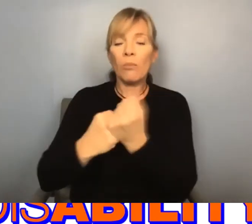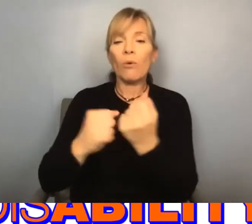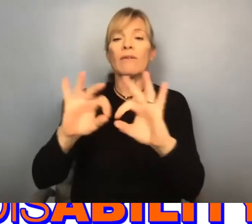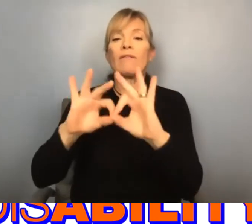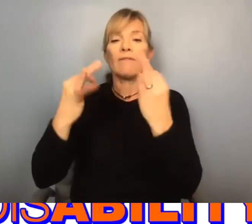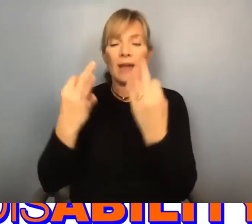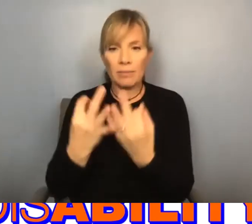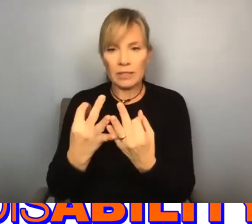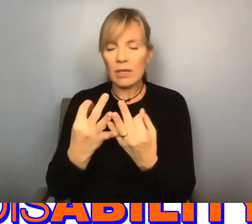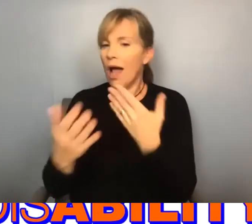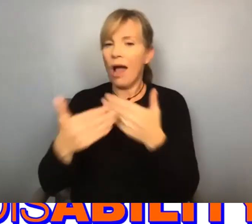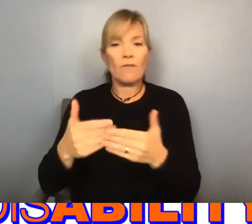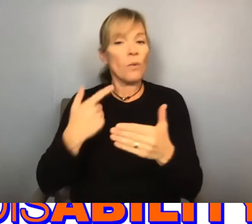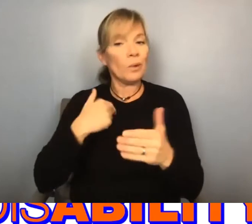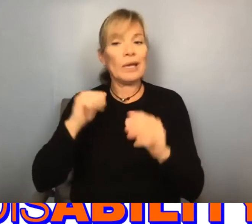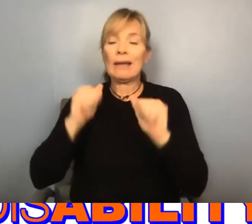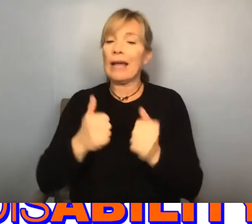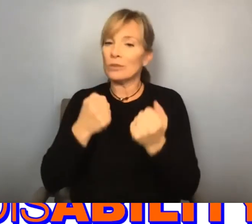however we can.